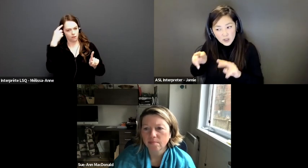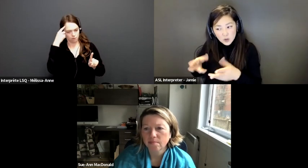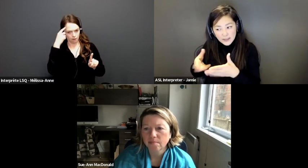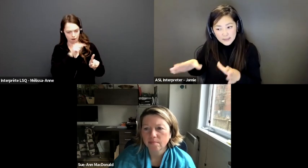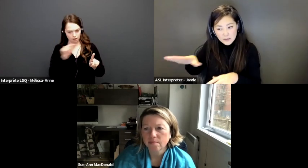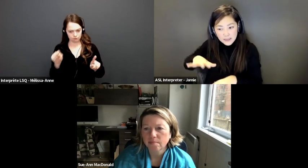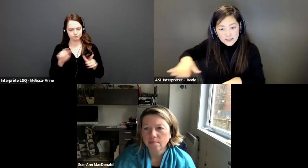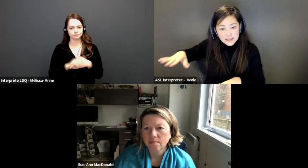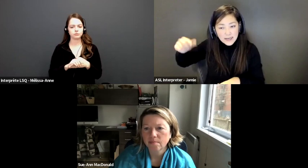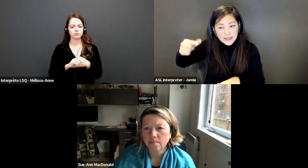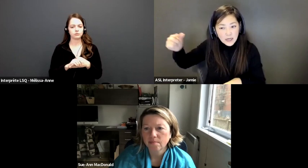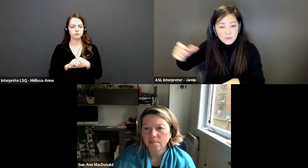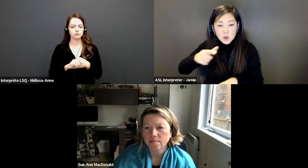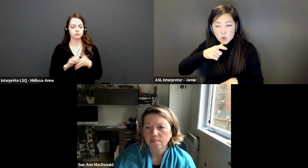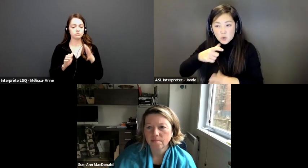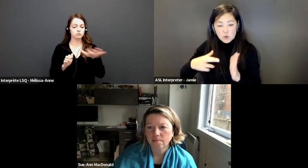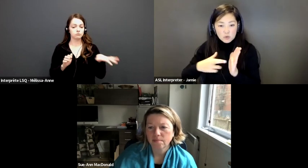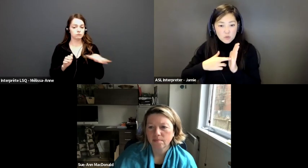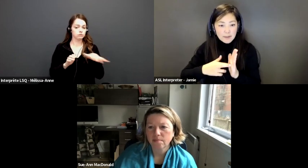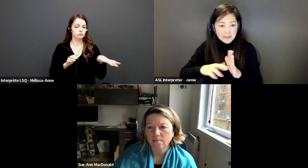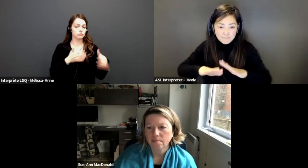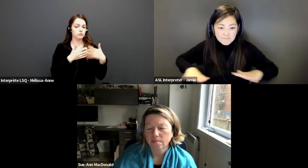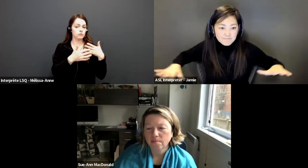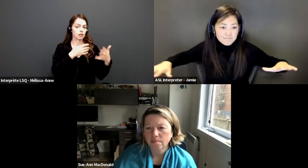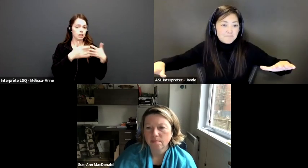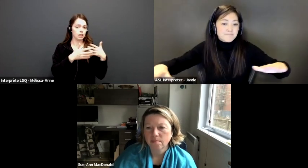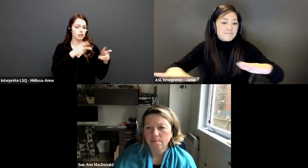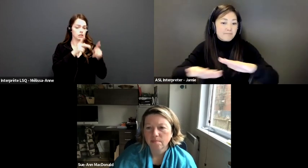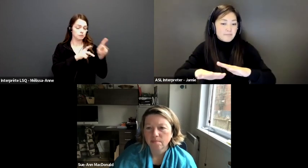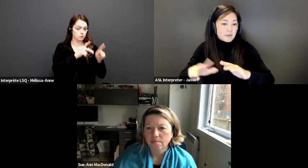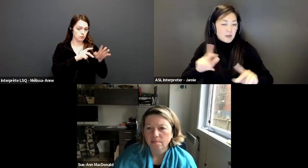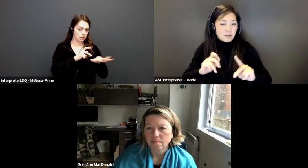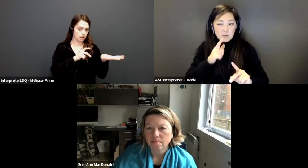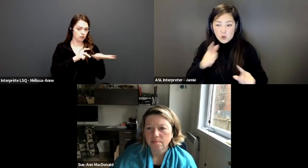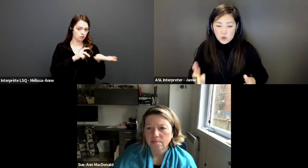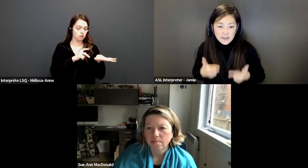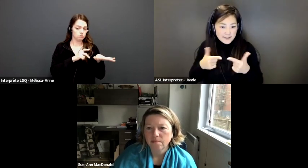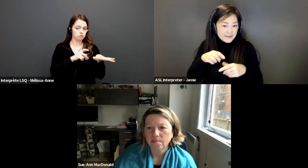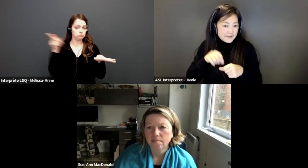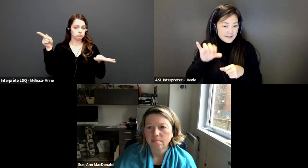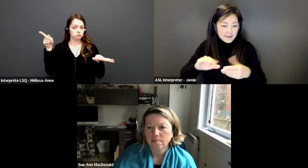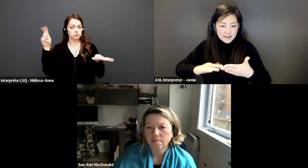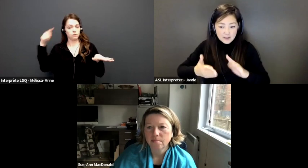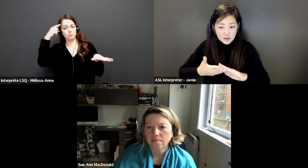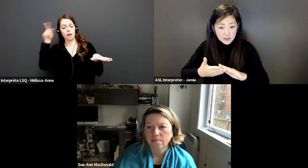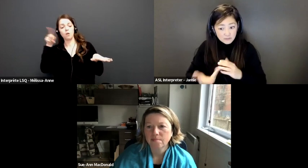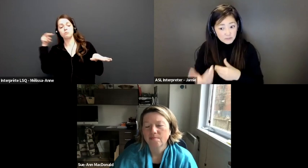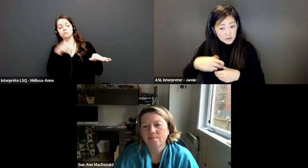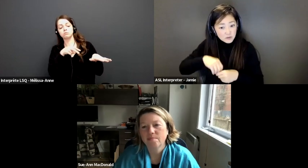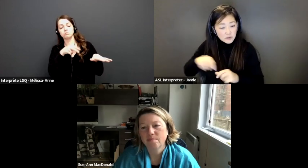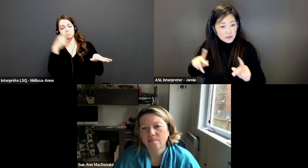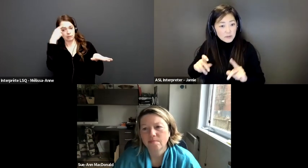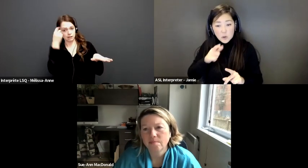lens of a government that represents all citizens who live in the city, including unhoused